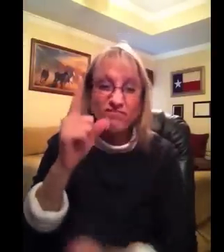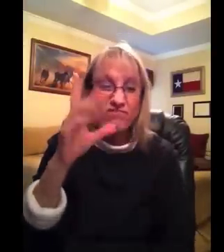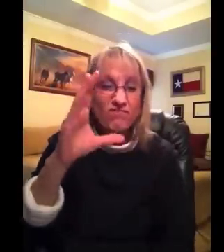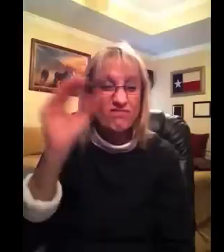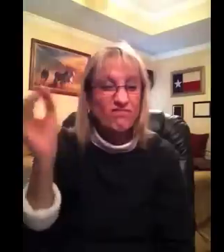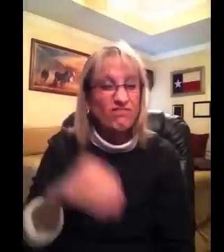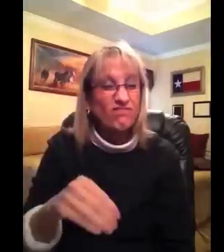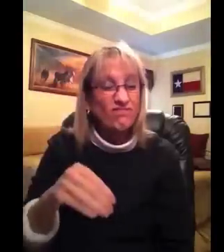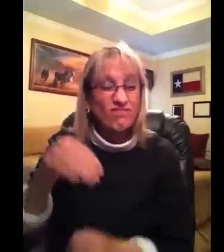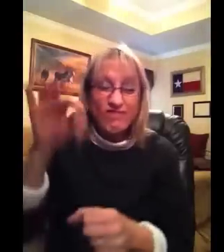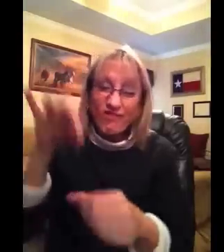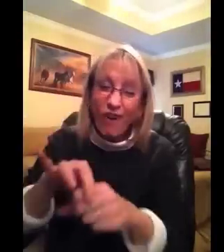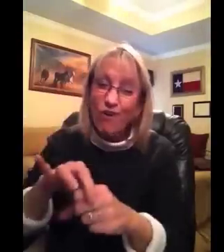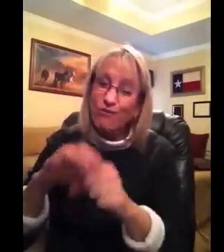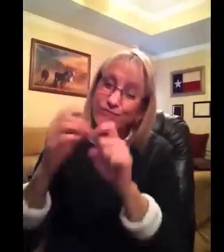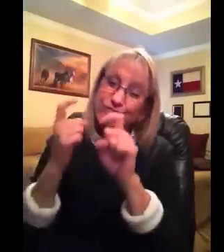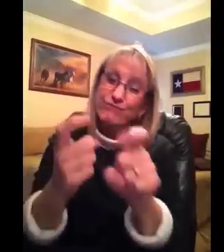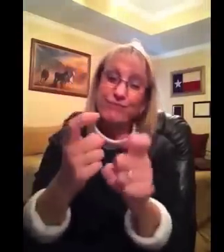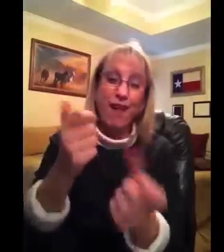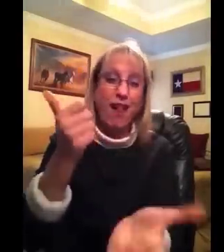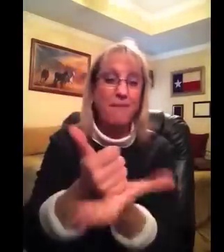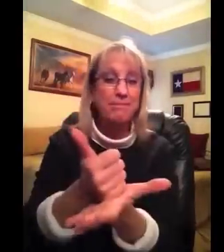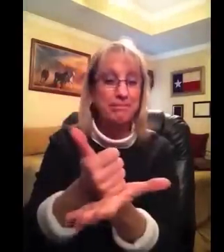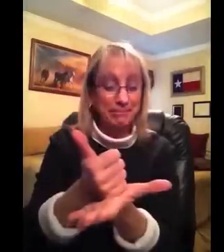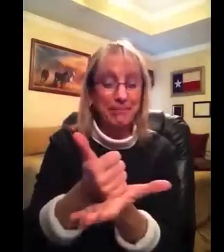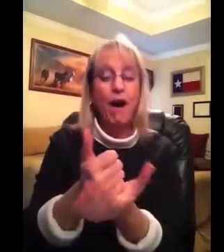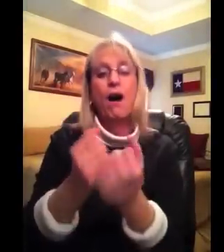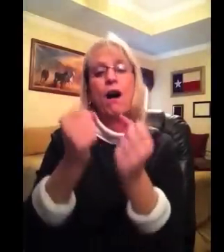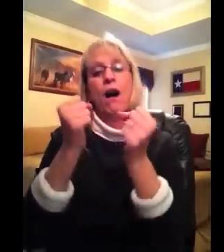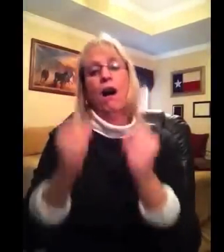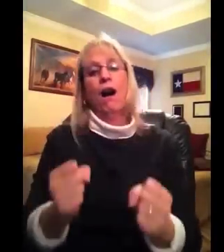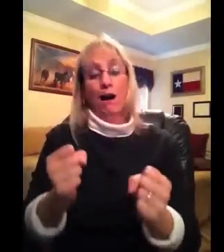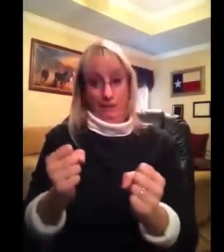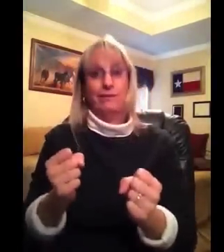The members unanimously voted to help us.